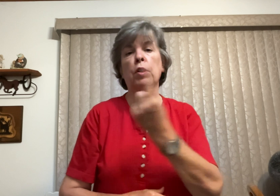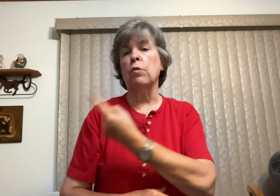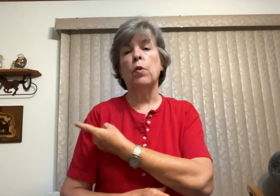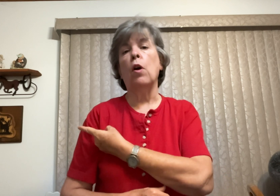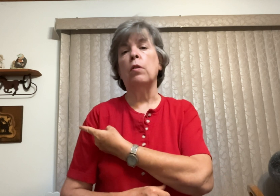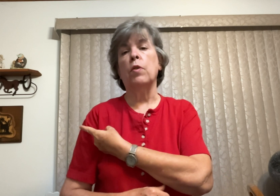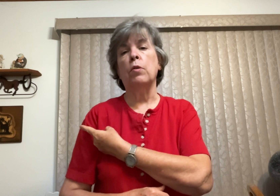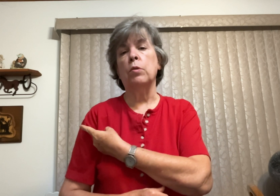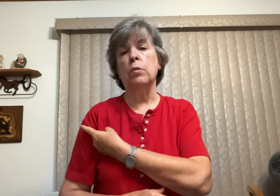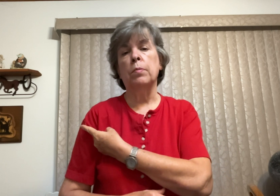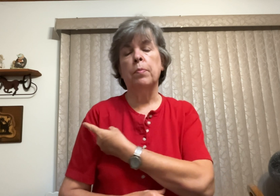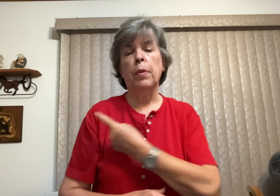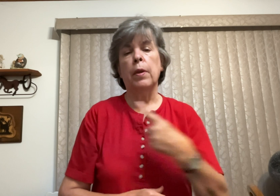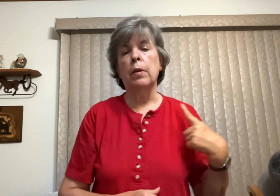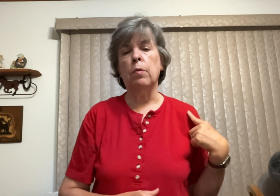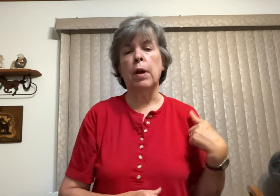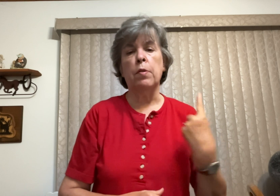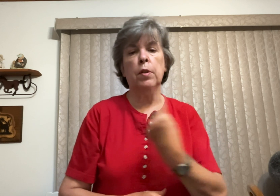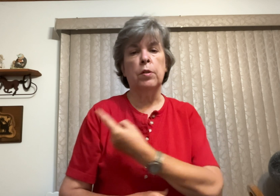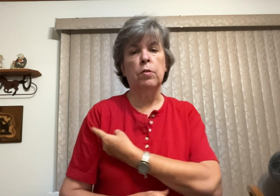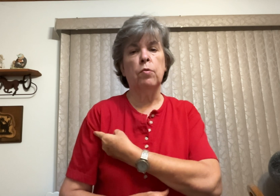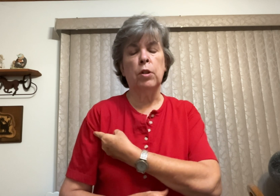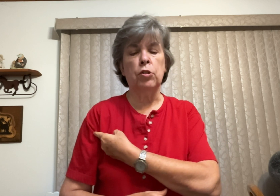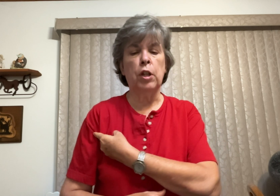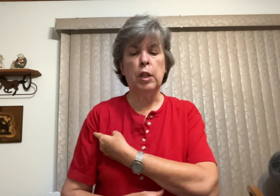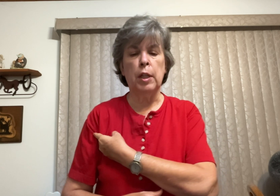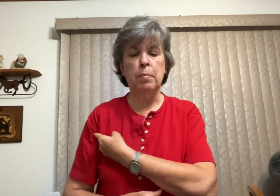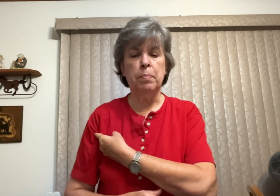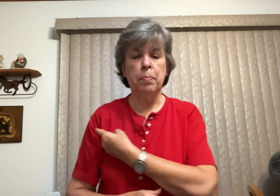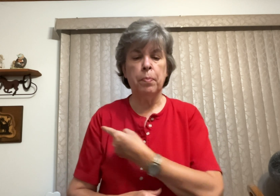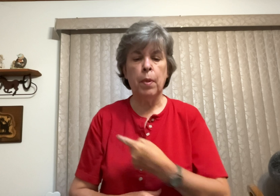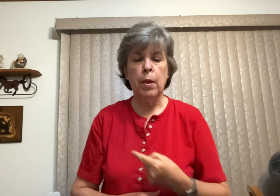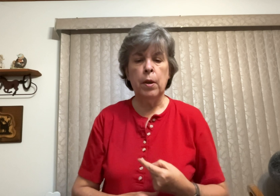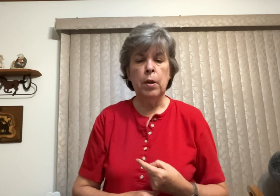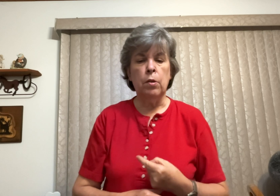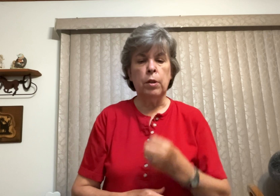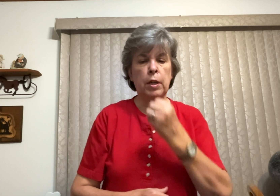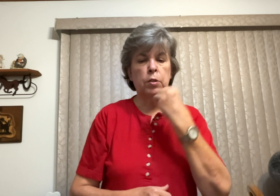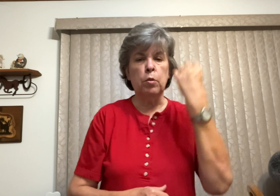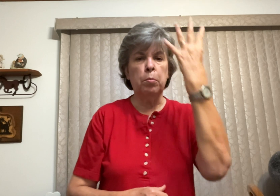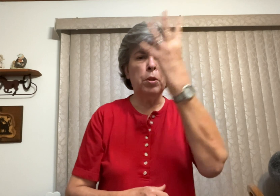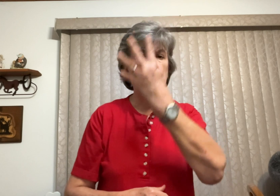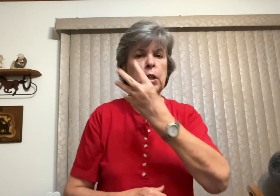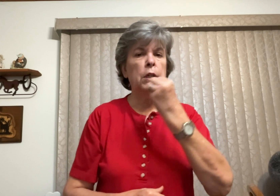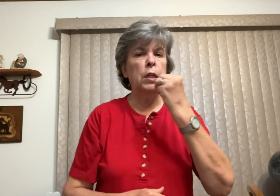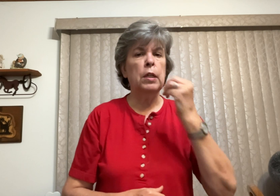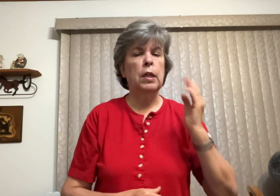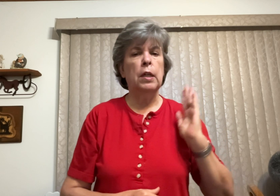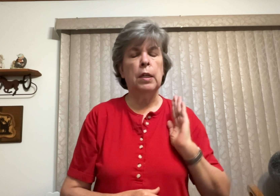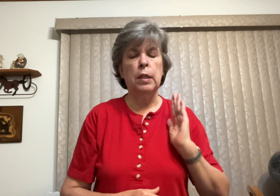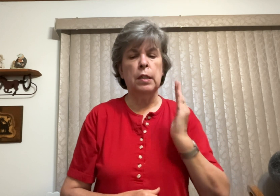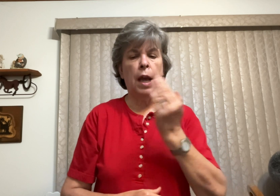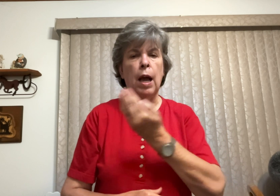for all of those rather than differentiating them. Okay, so beauty in